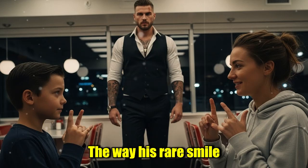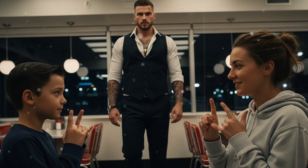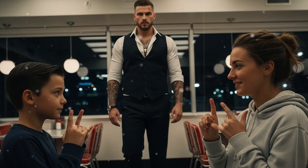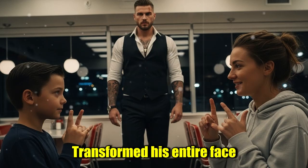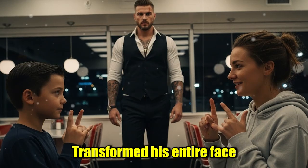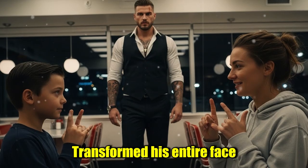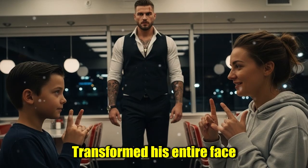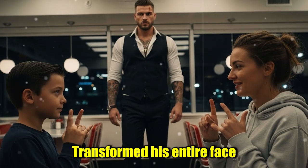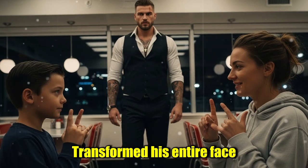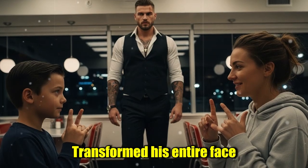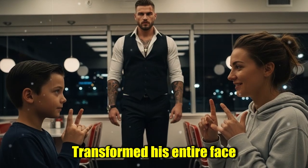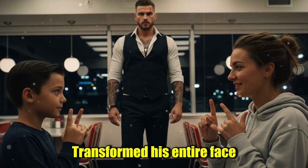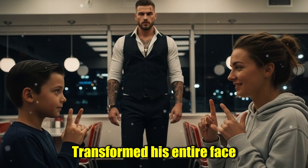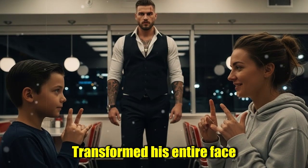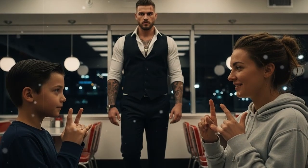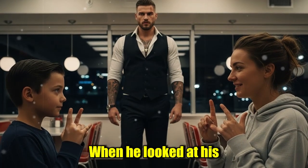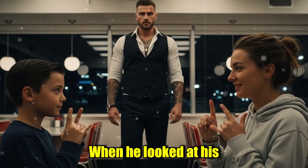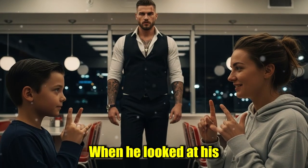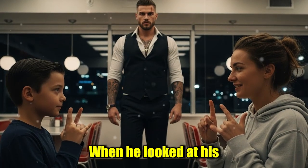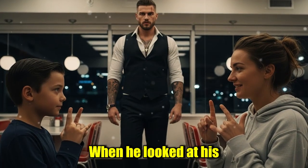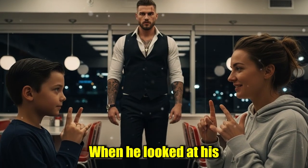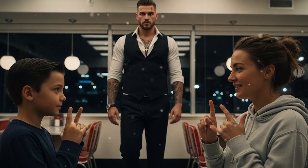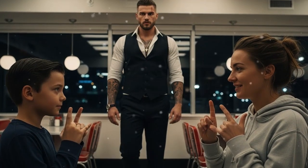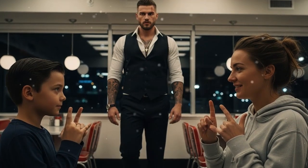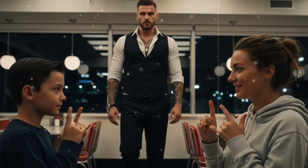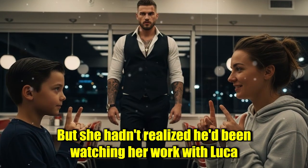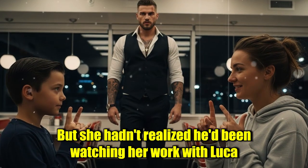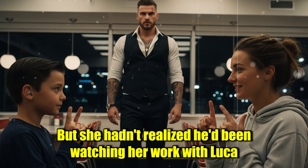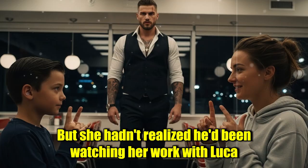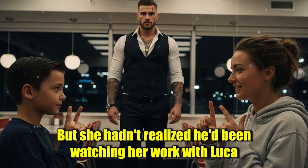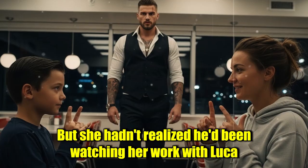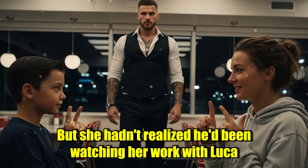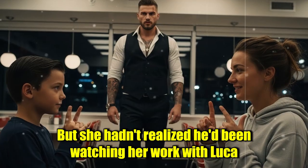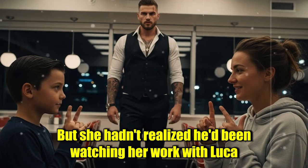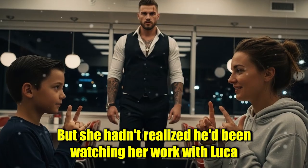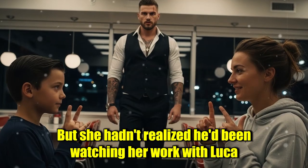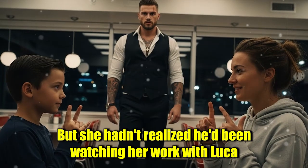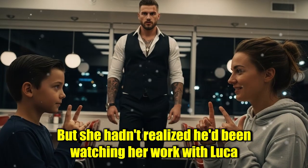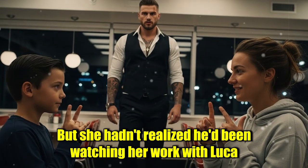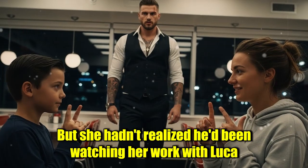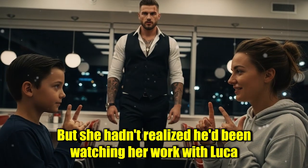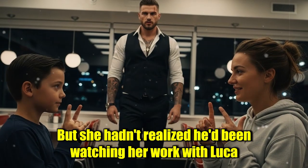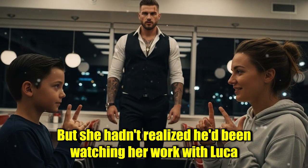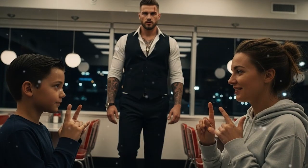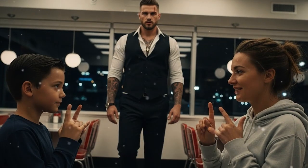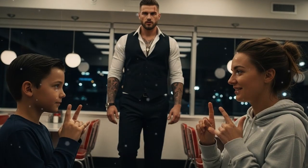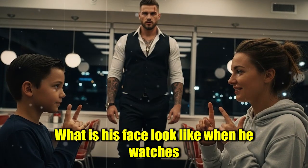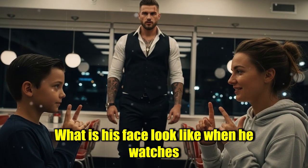smiles transformed his entire face when he looked at his son. But she hadn't realized he'd been watching her work with Luca. "What does